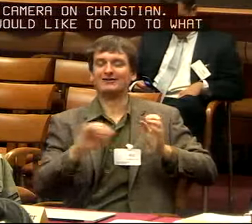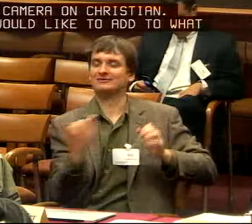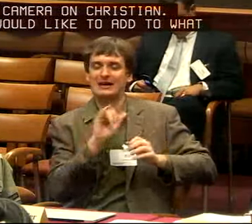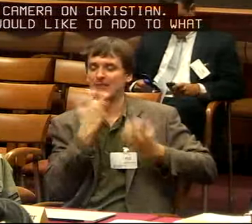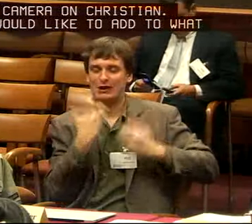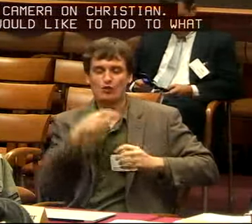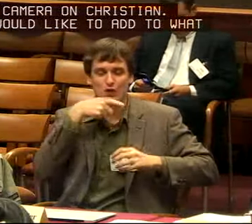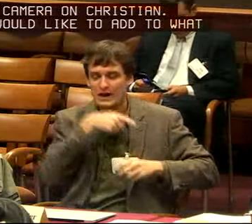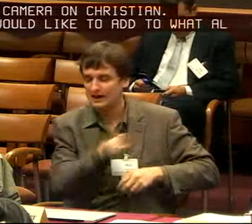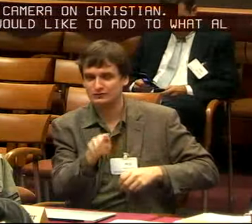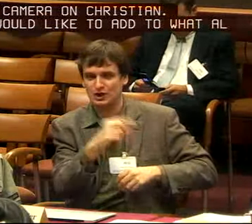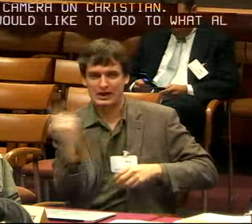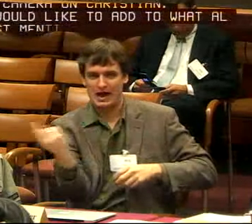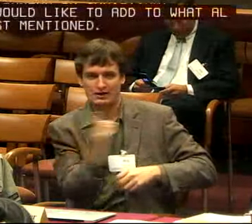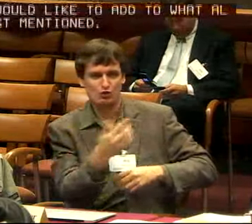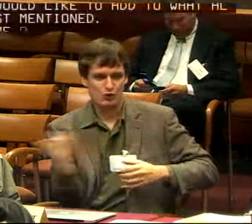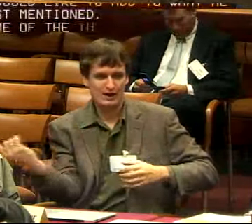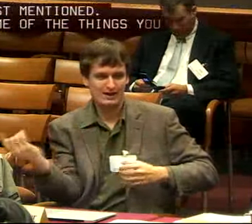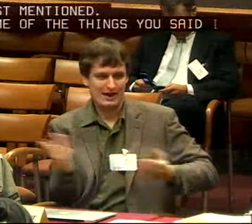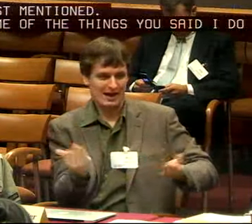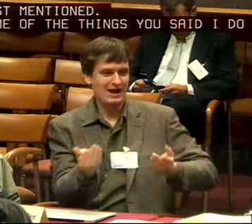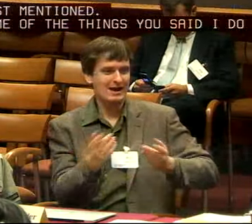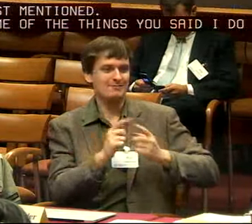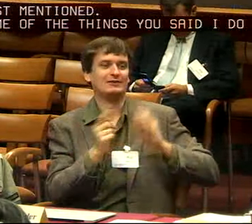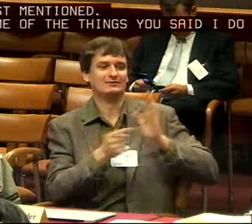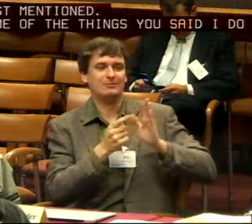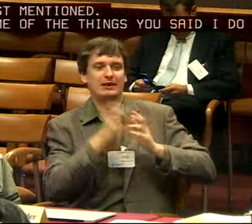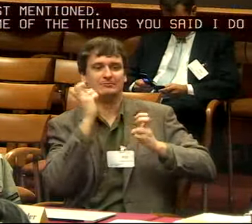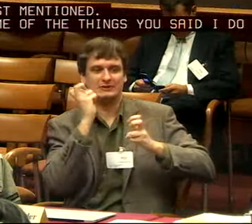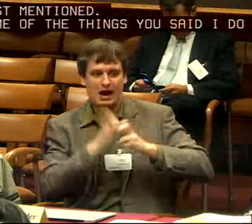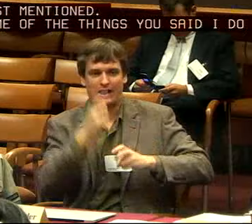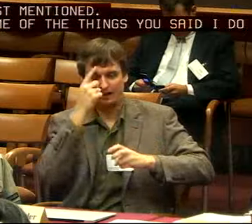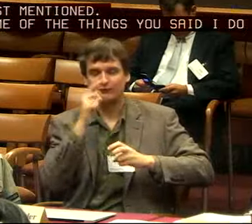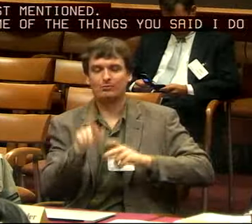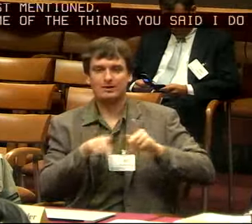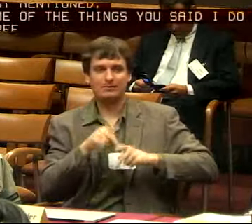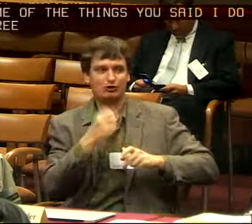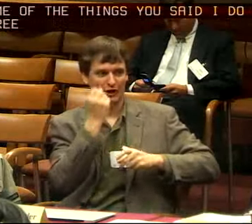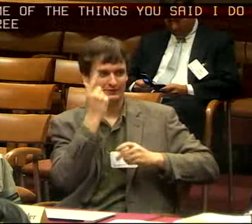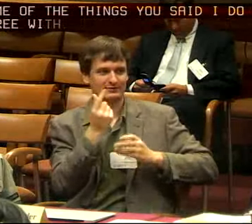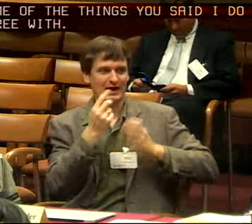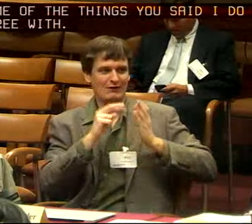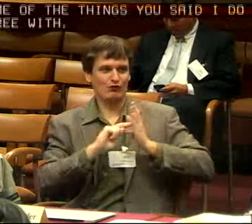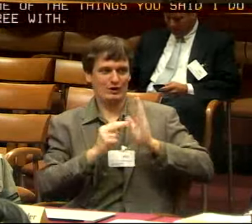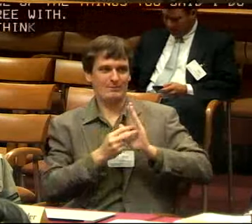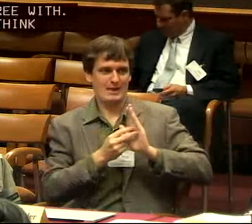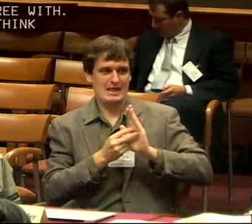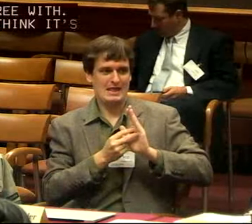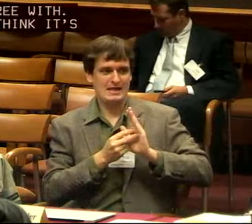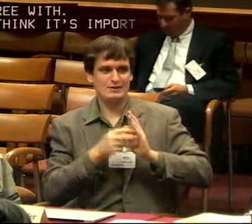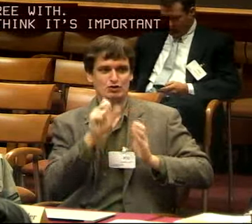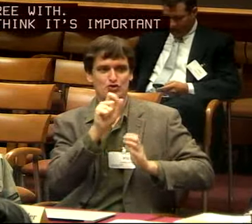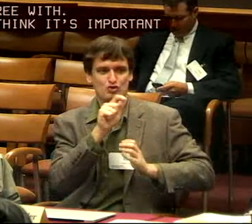and also sometimes, well, again, I don't want to insult anybody here as well, but it is difficult for people to